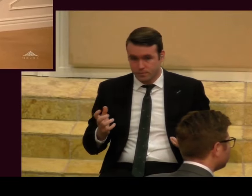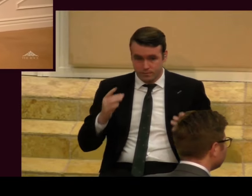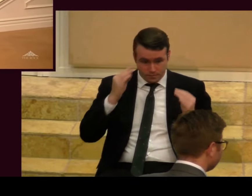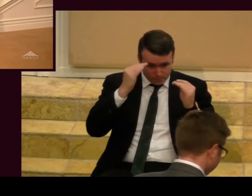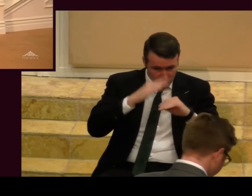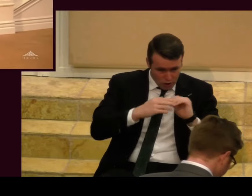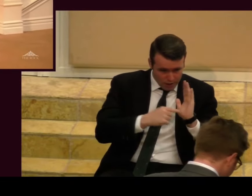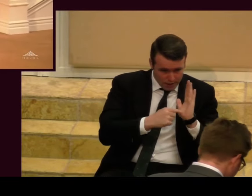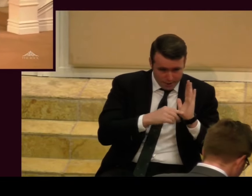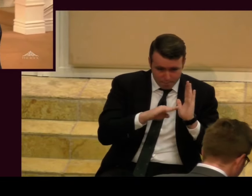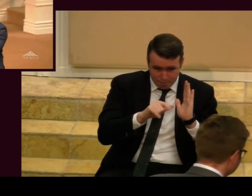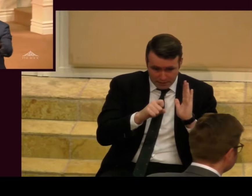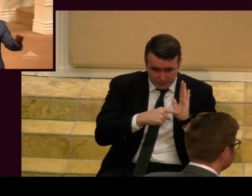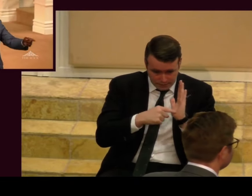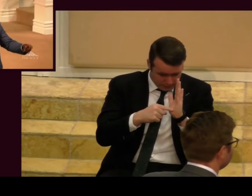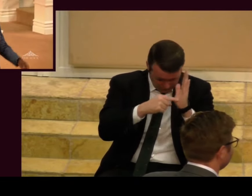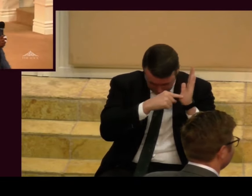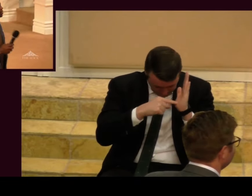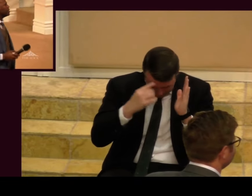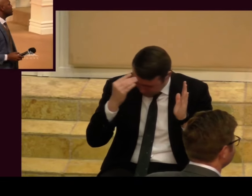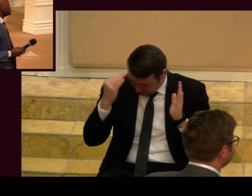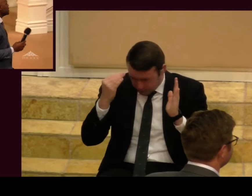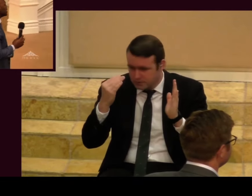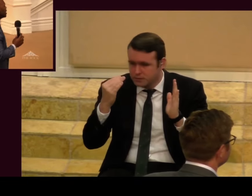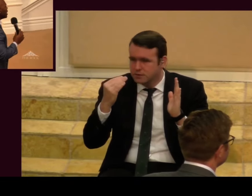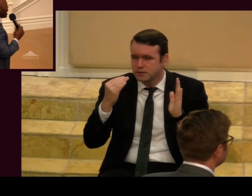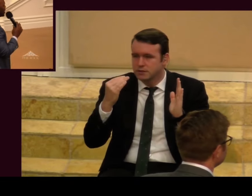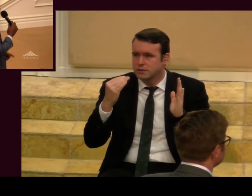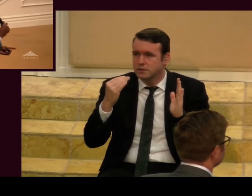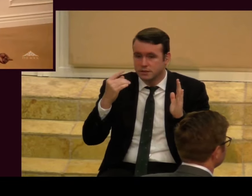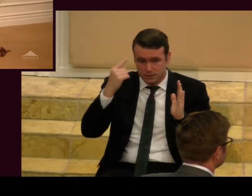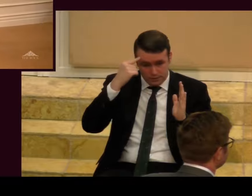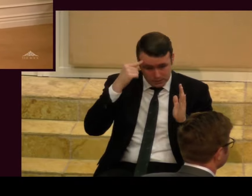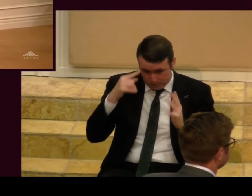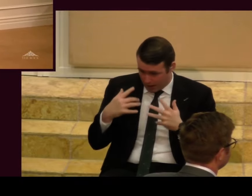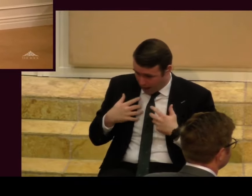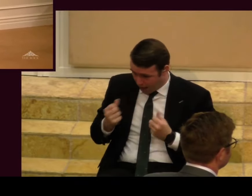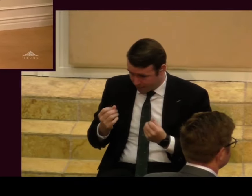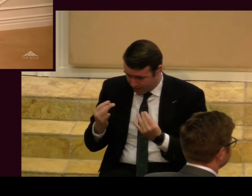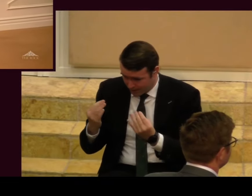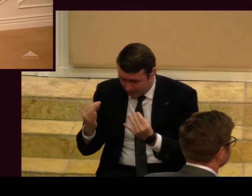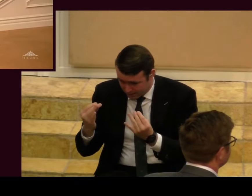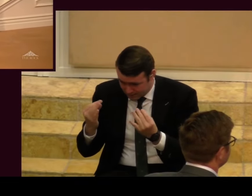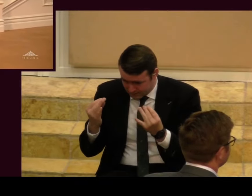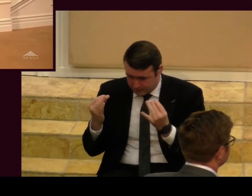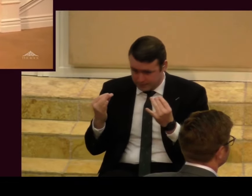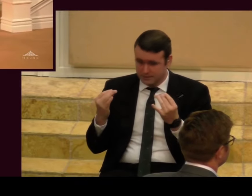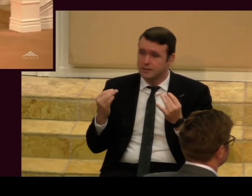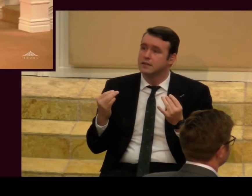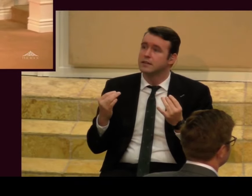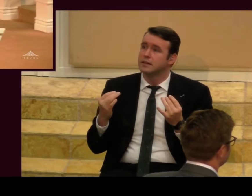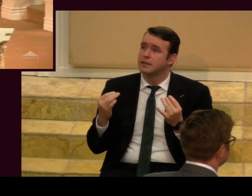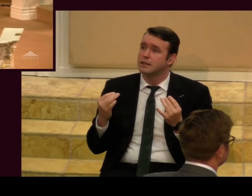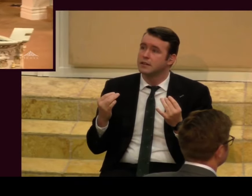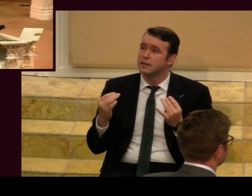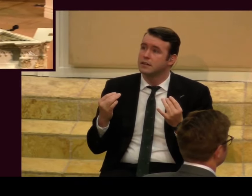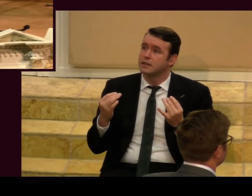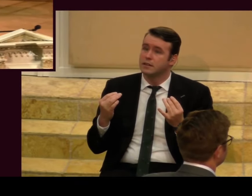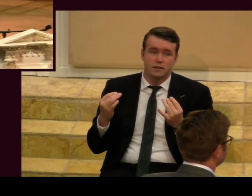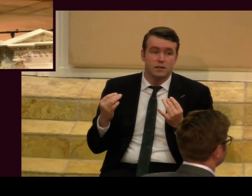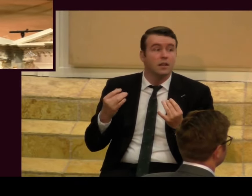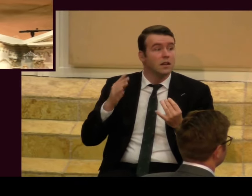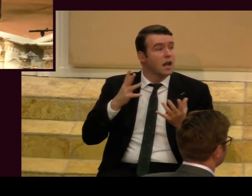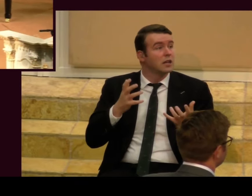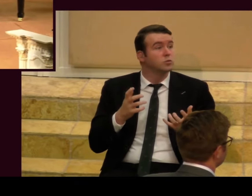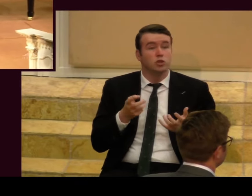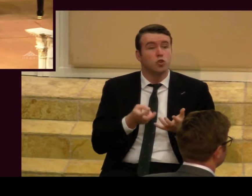And your mind on your bills and your bills on your mind. And your mind on your health and your health on your mind. It's the